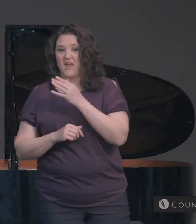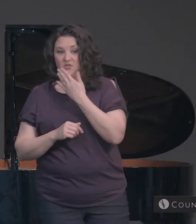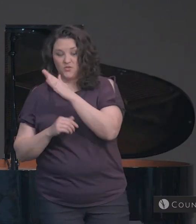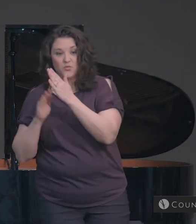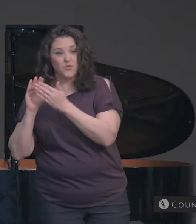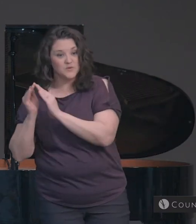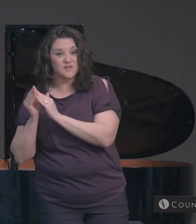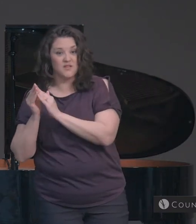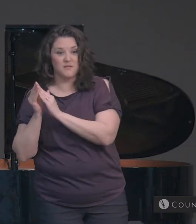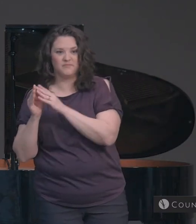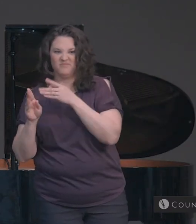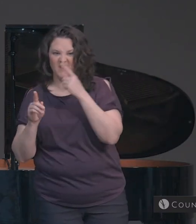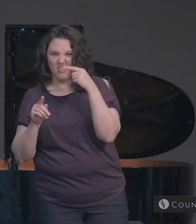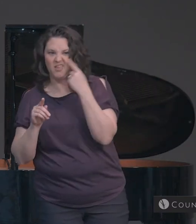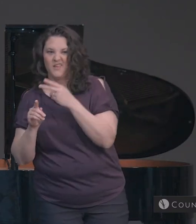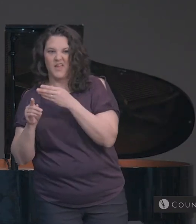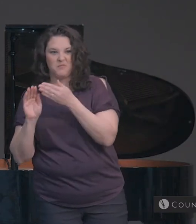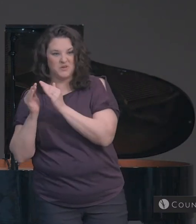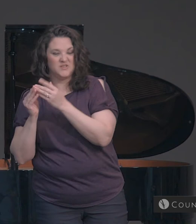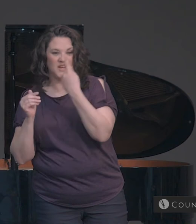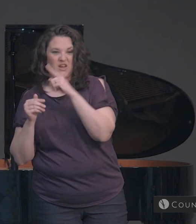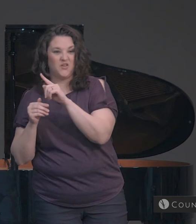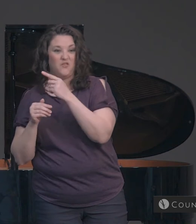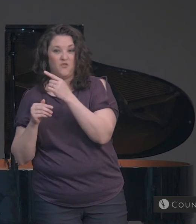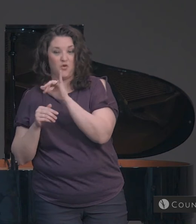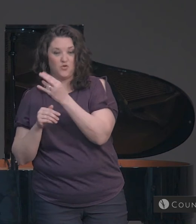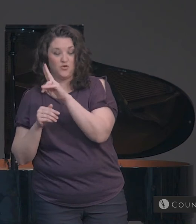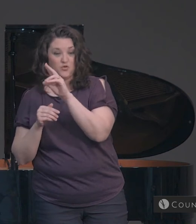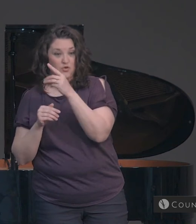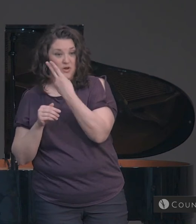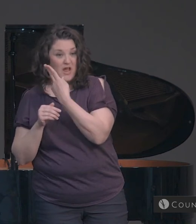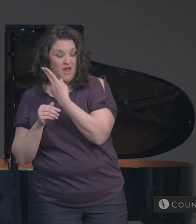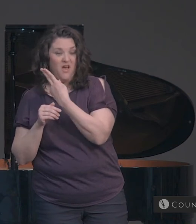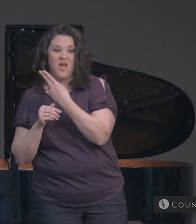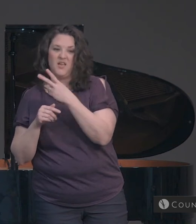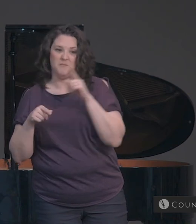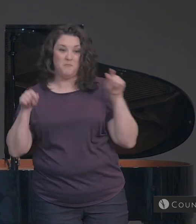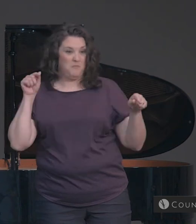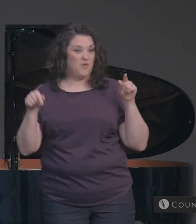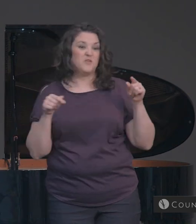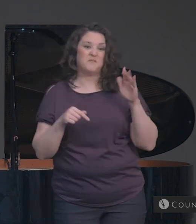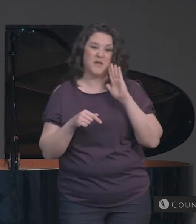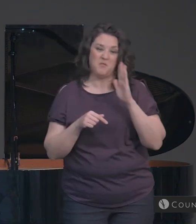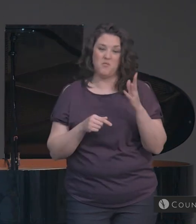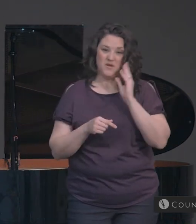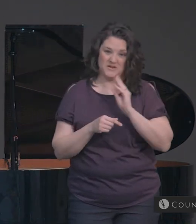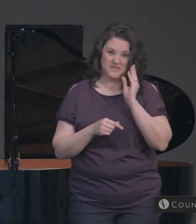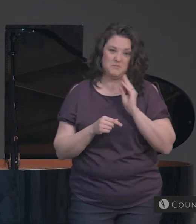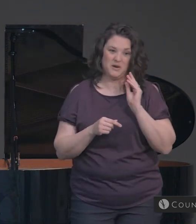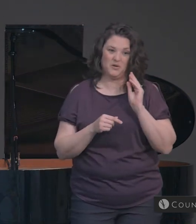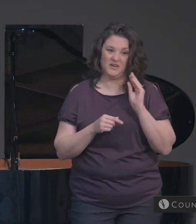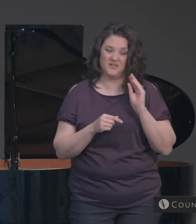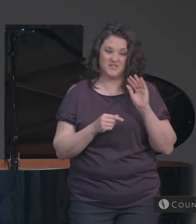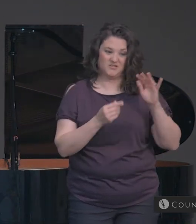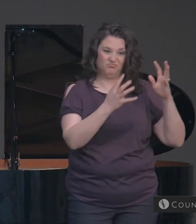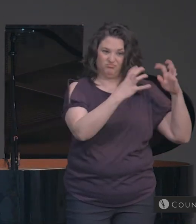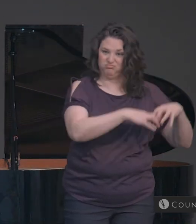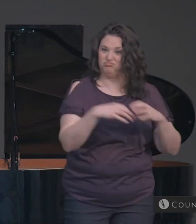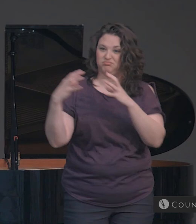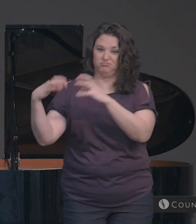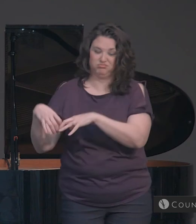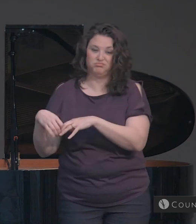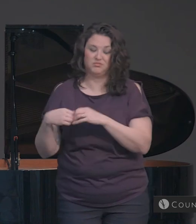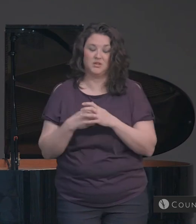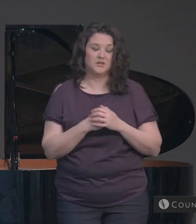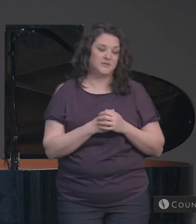had never really followed the Lord from her beginning and had worshipped idols even from when she was being taken until being taken into